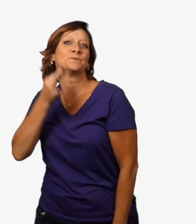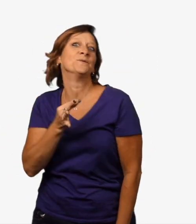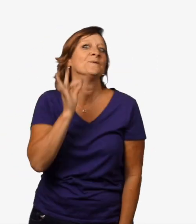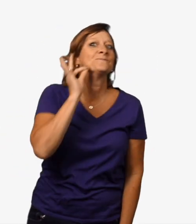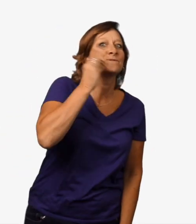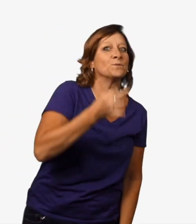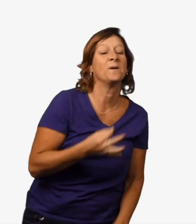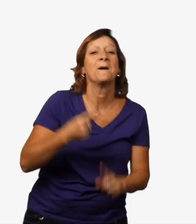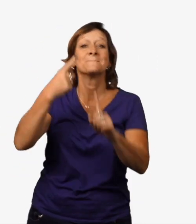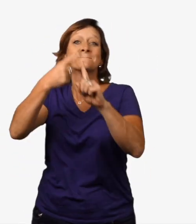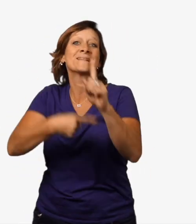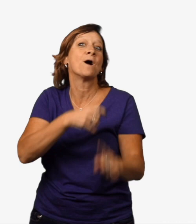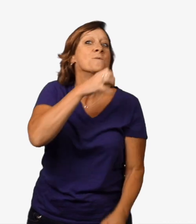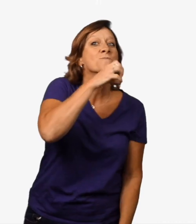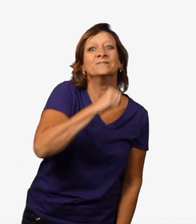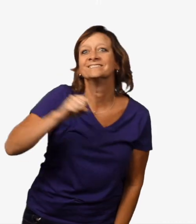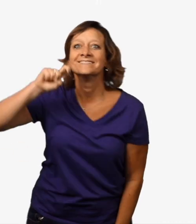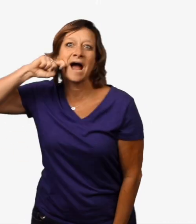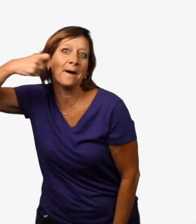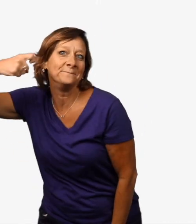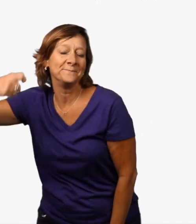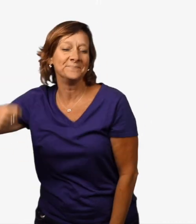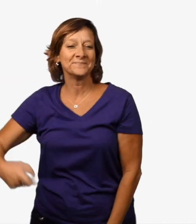Fruit. Fruit. Banana, orange, apple.